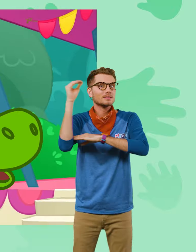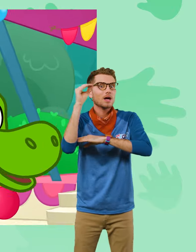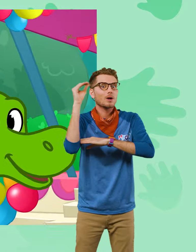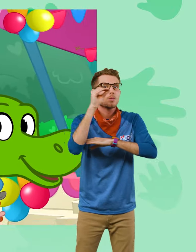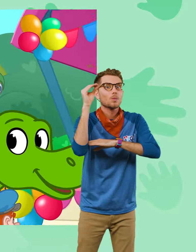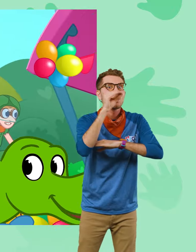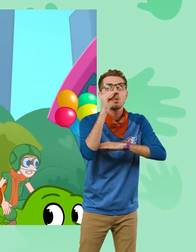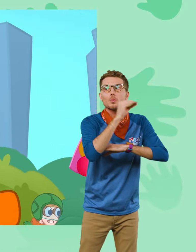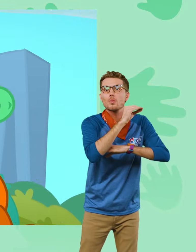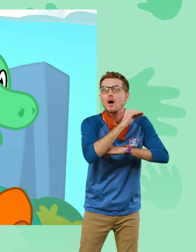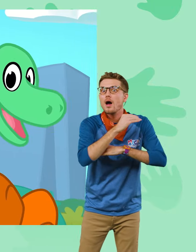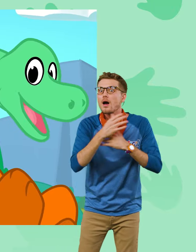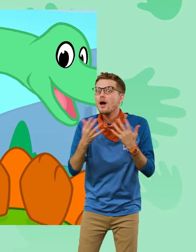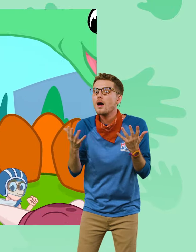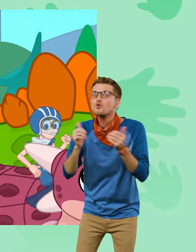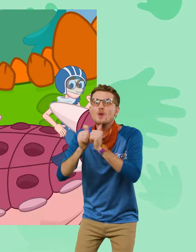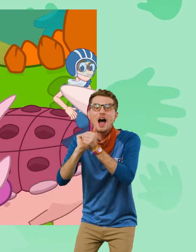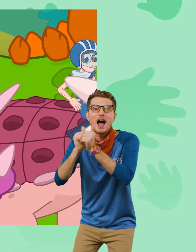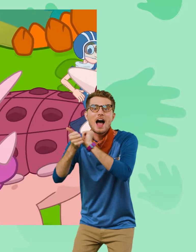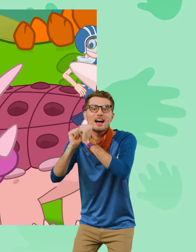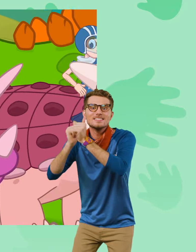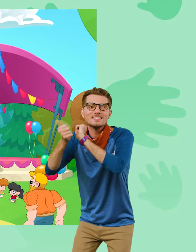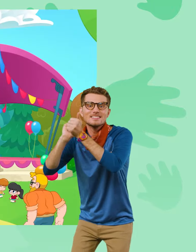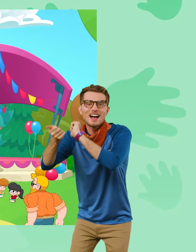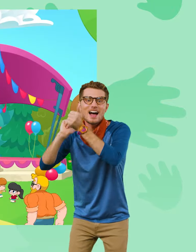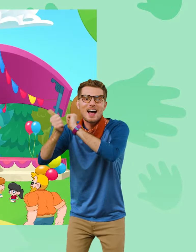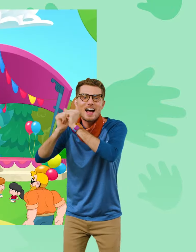organize a special dinosaur